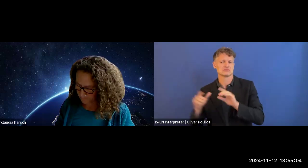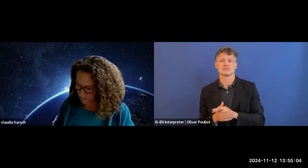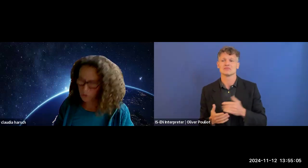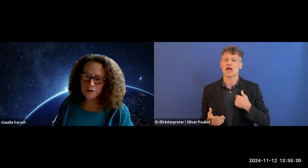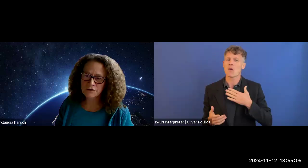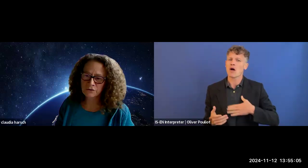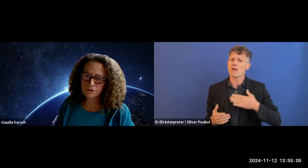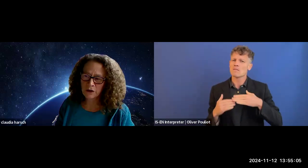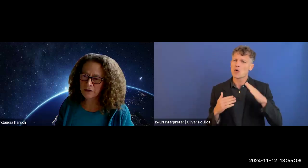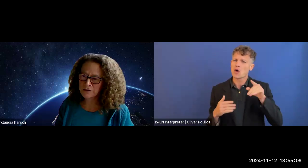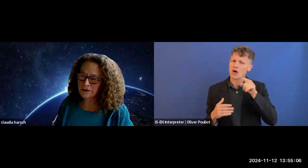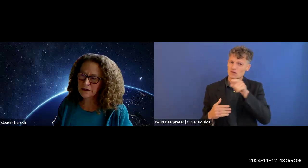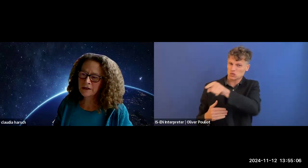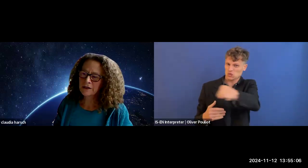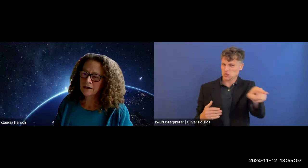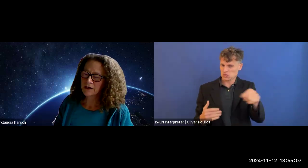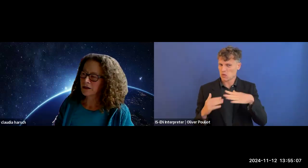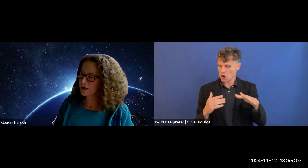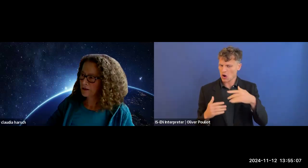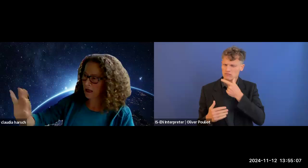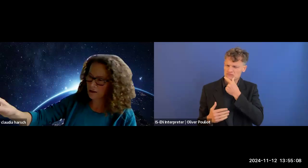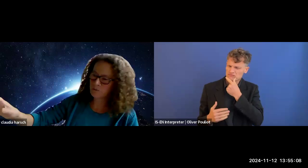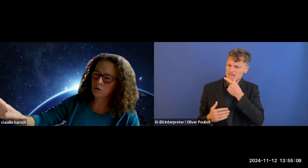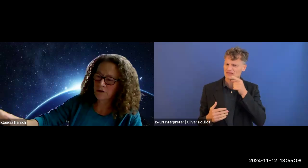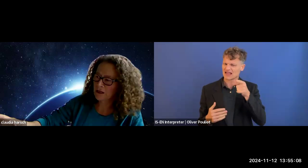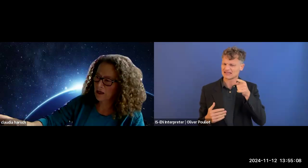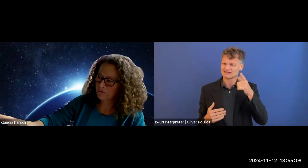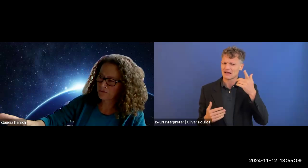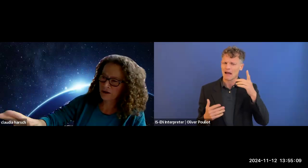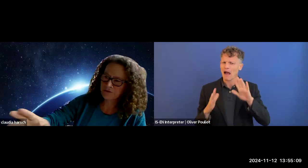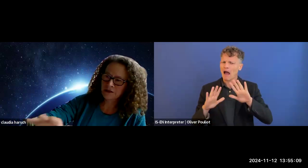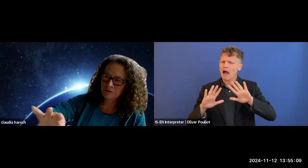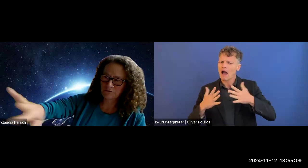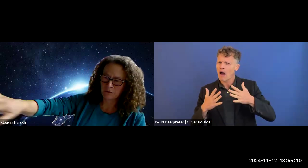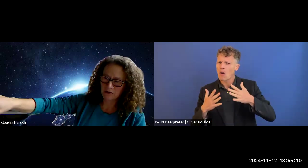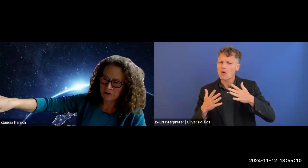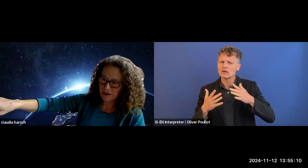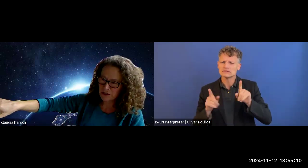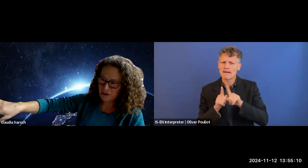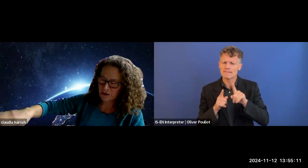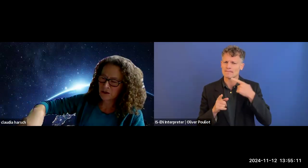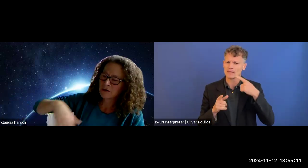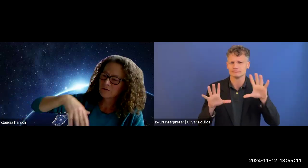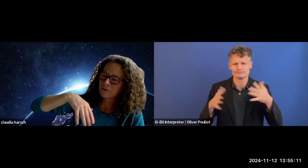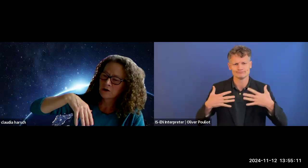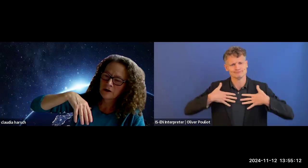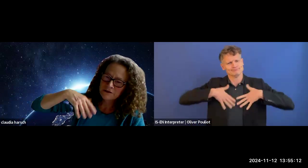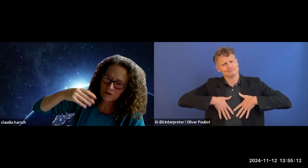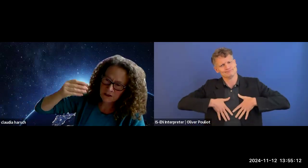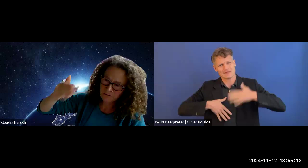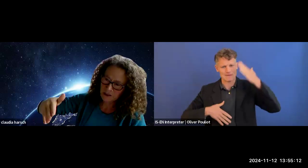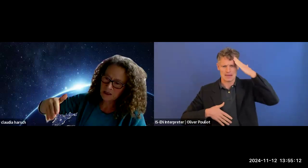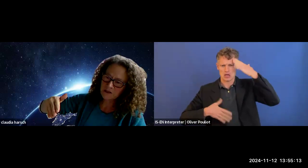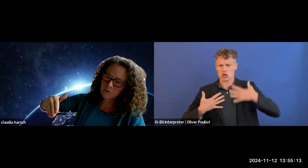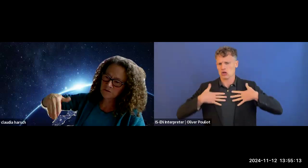most importance for you guys here. In the handbook, they have 5 steps of familiarization.